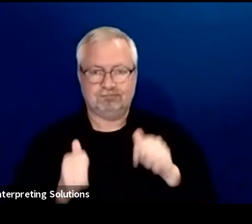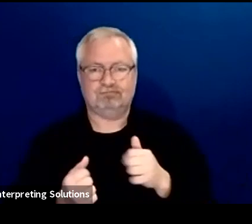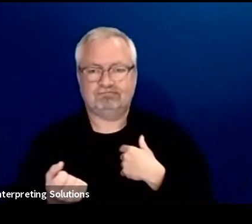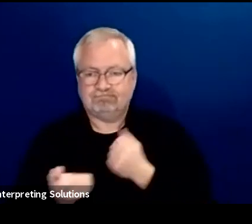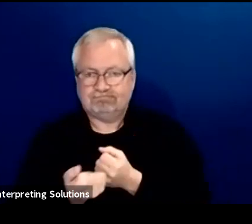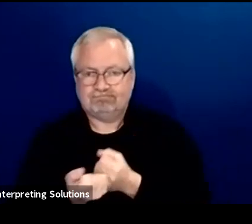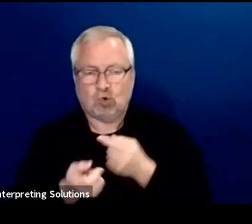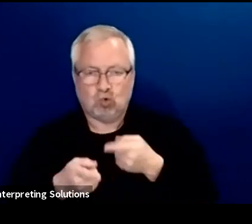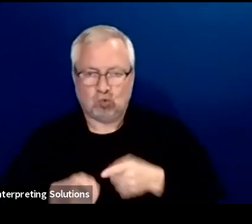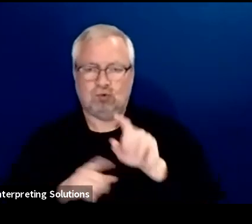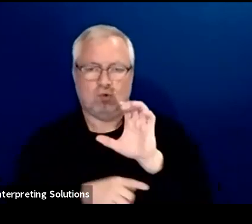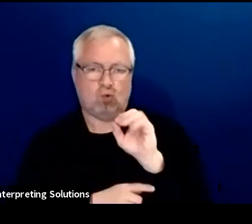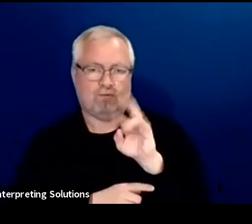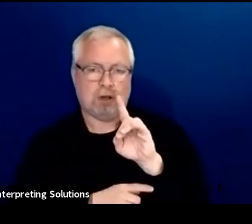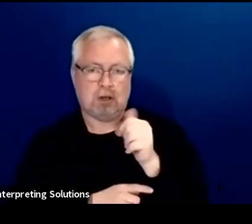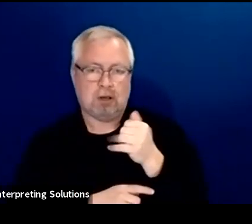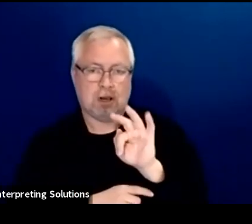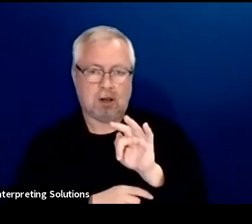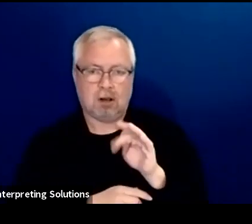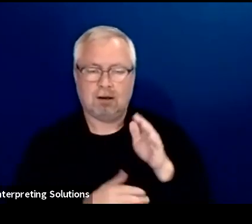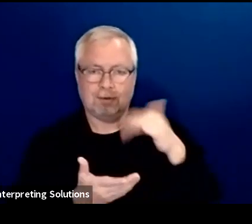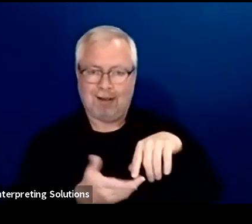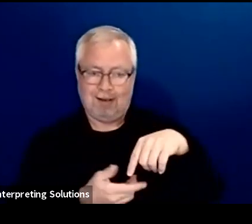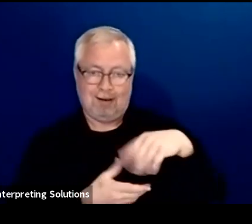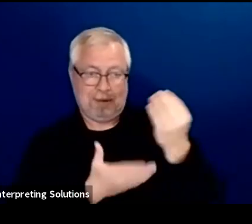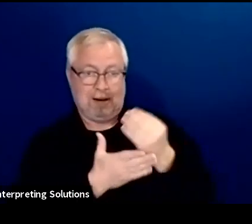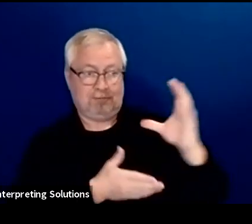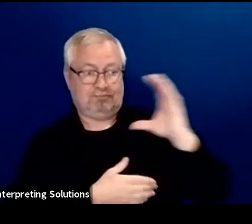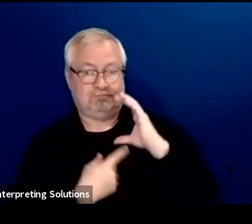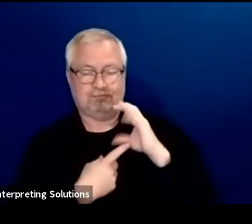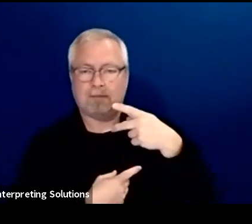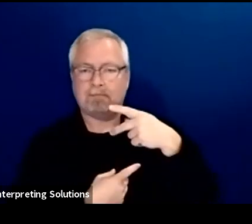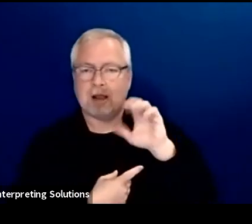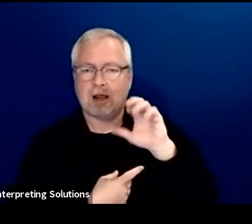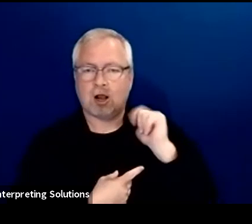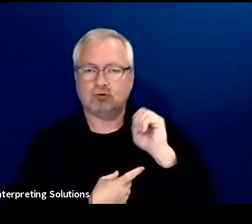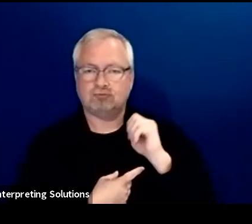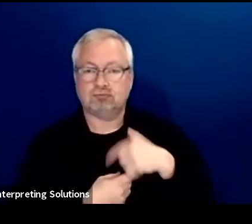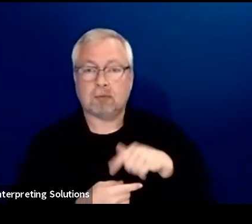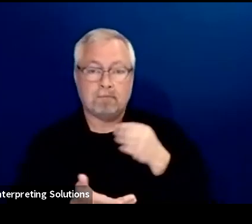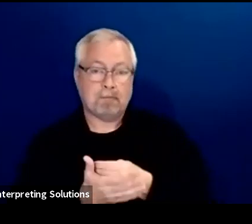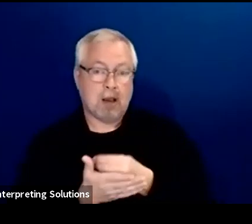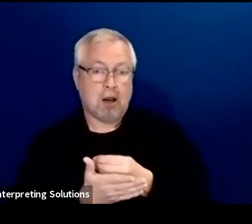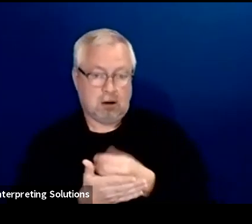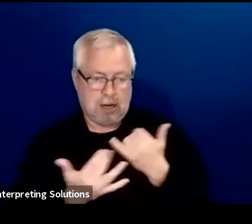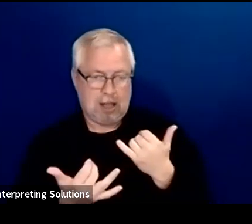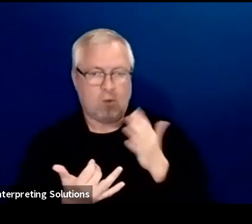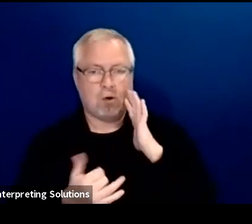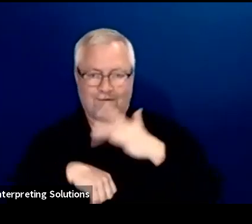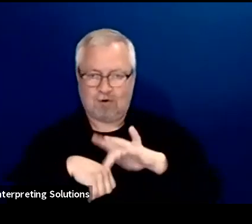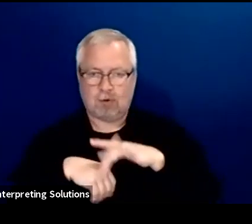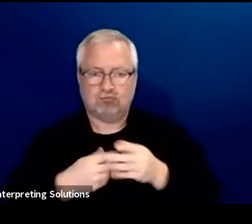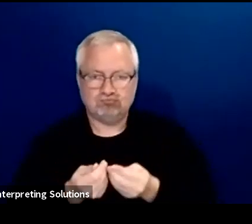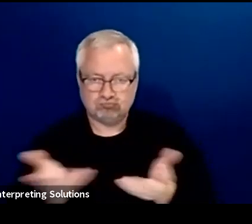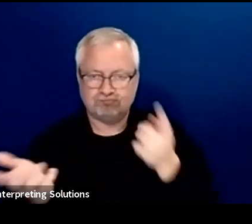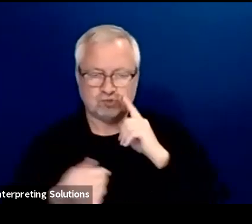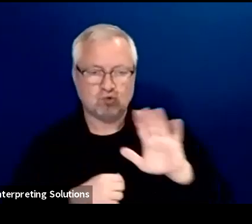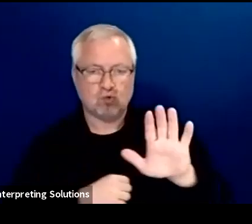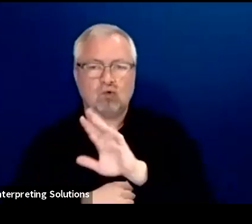available to eligible veterans and their families and who have been financially impacted by COVID-19. We are